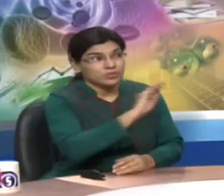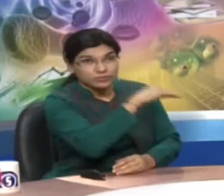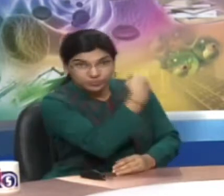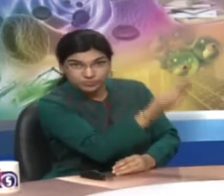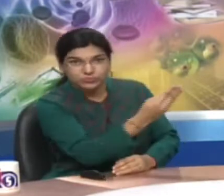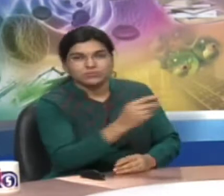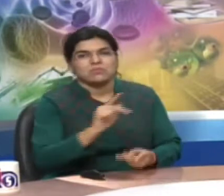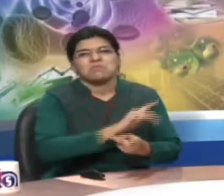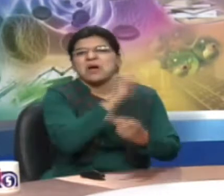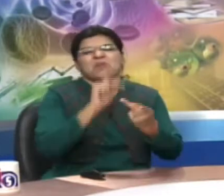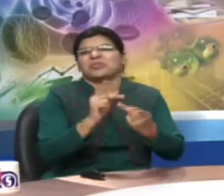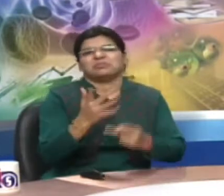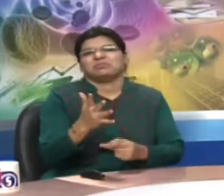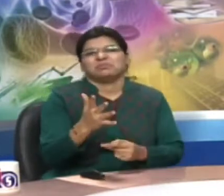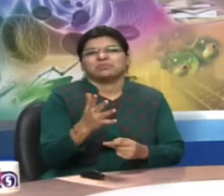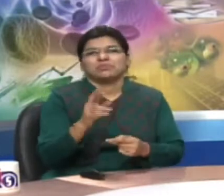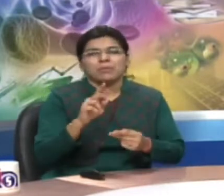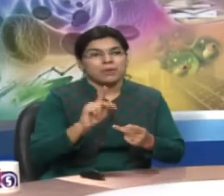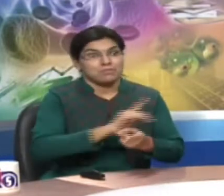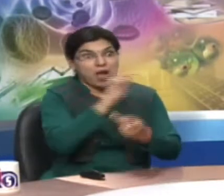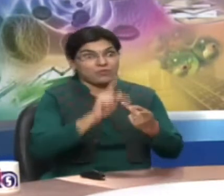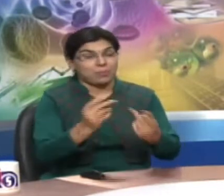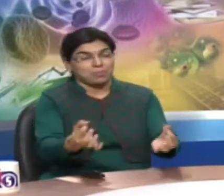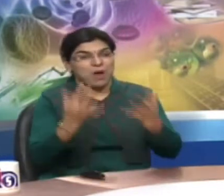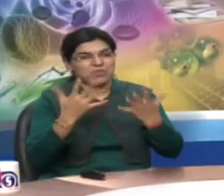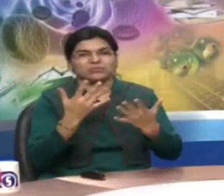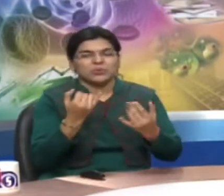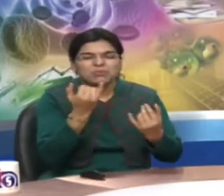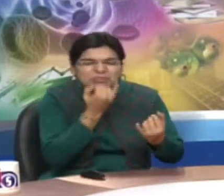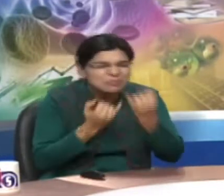And the opposite will be imperfect.